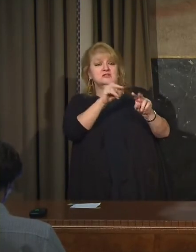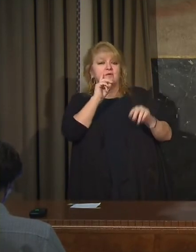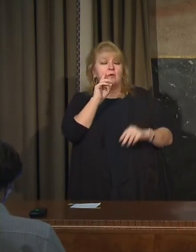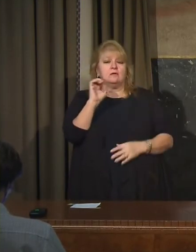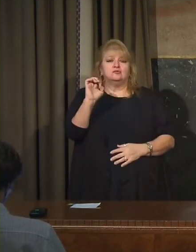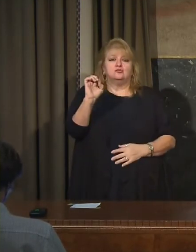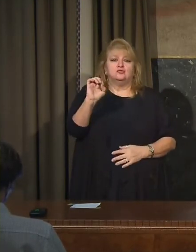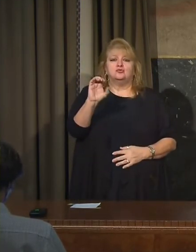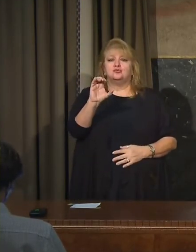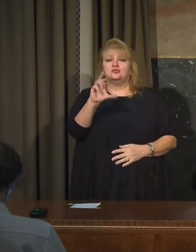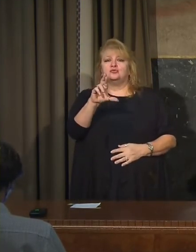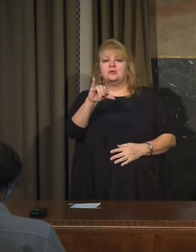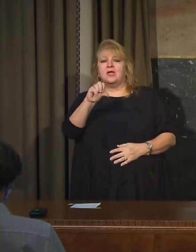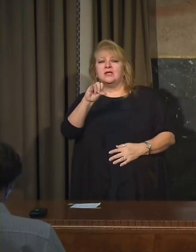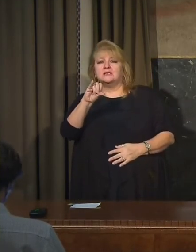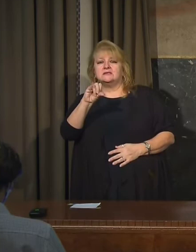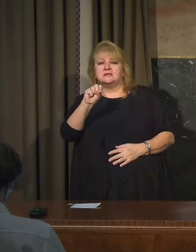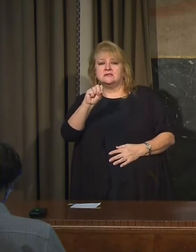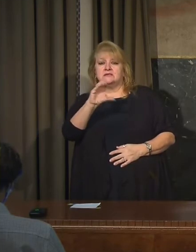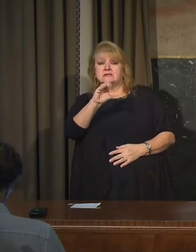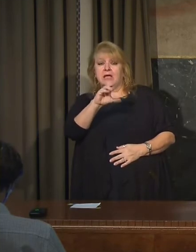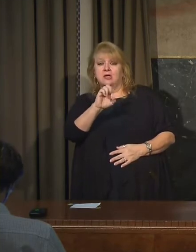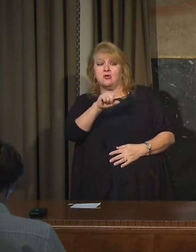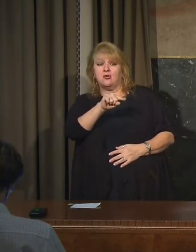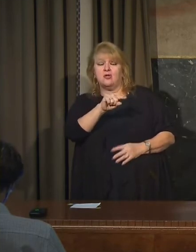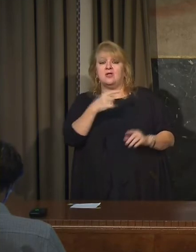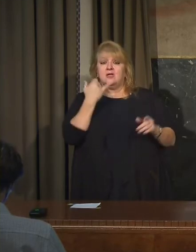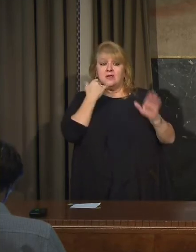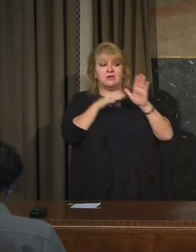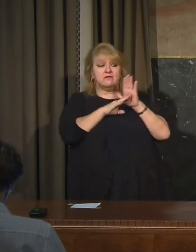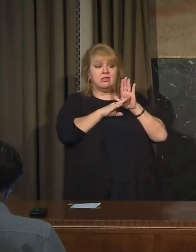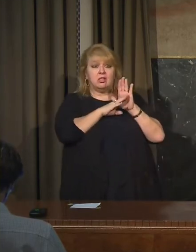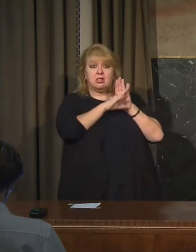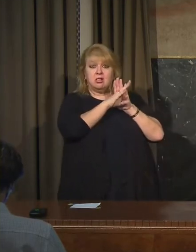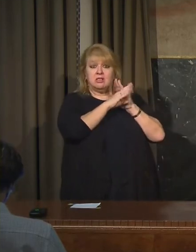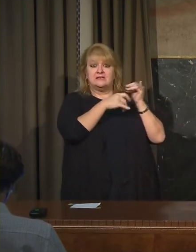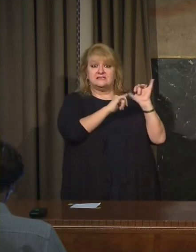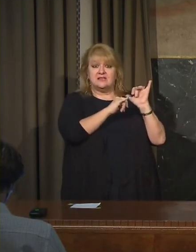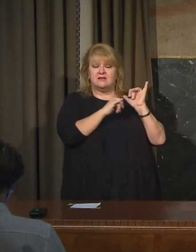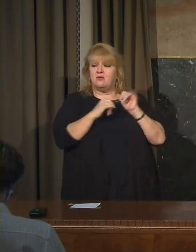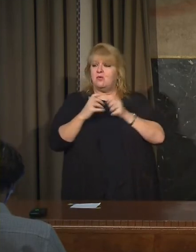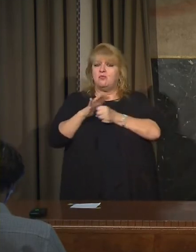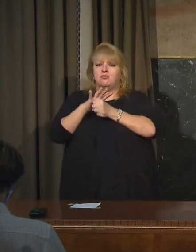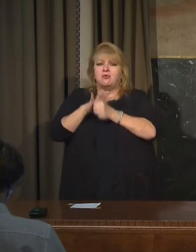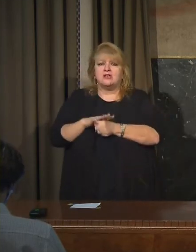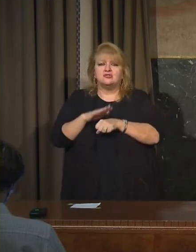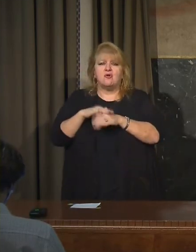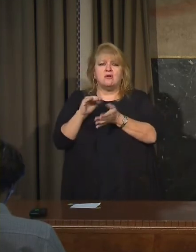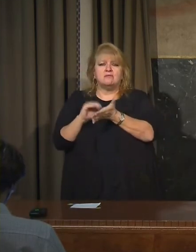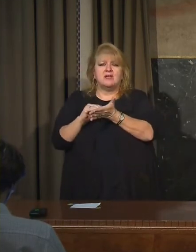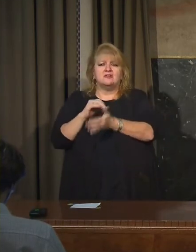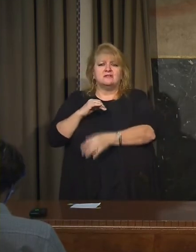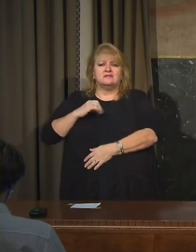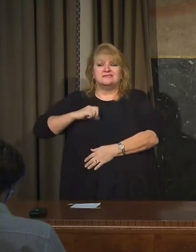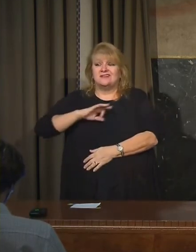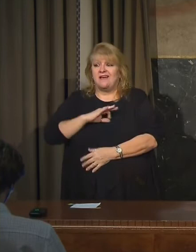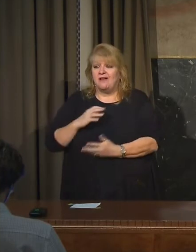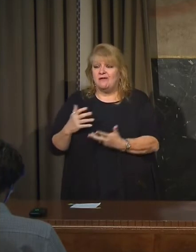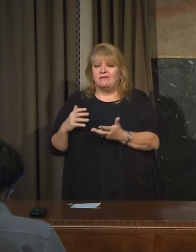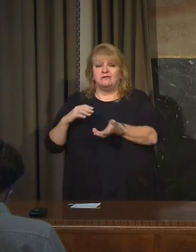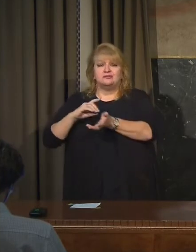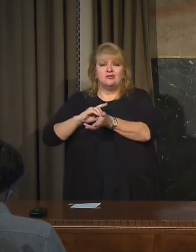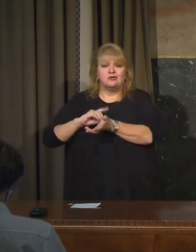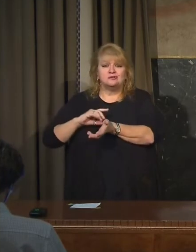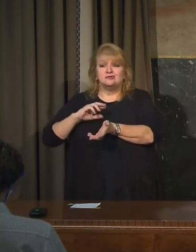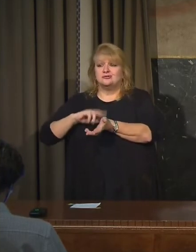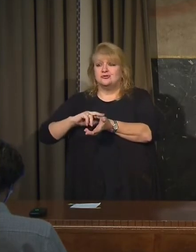we stay on this trajectory over time, that will happen. And so I hope, I pray,